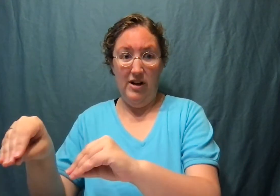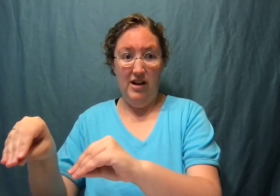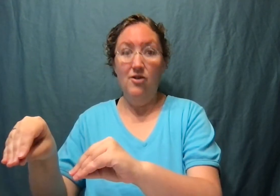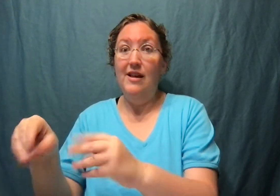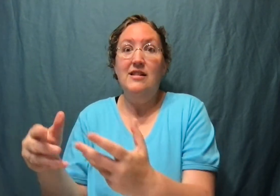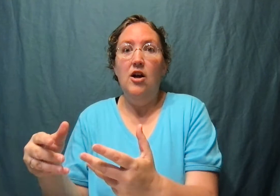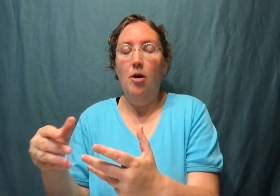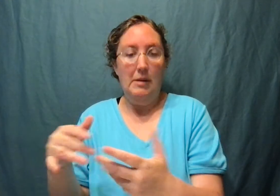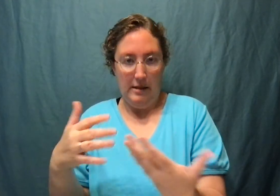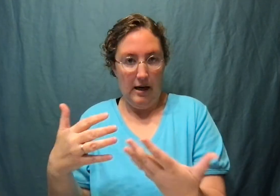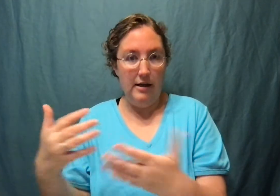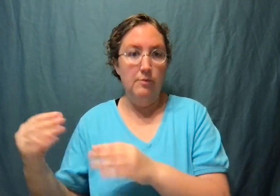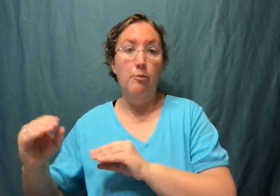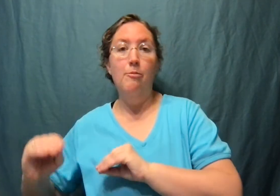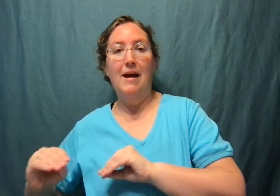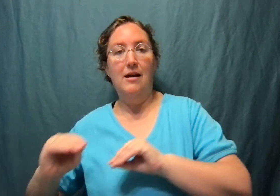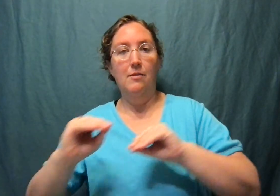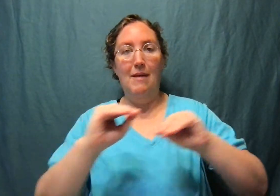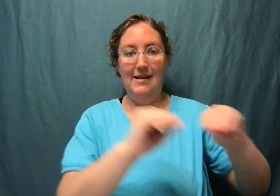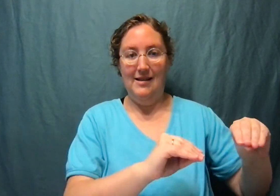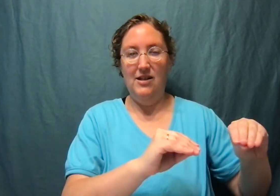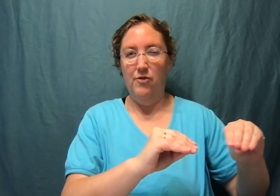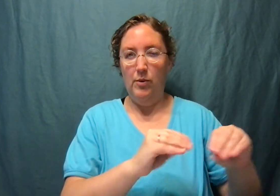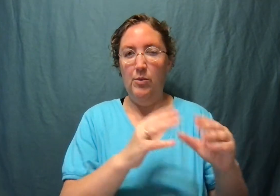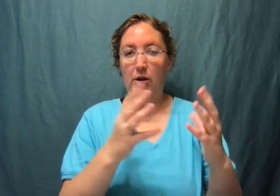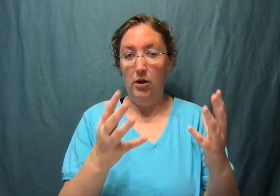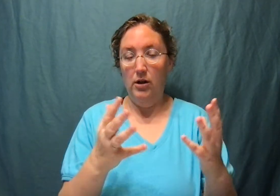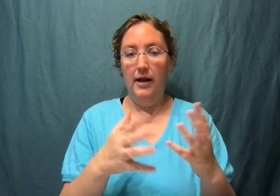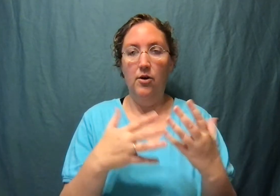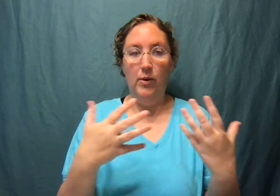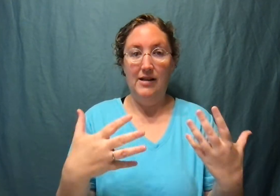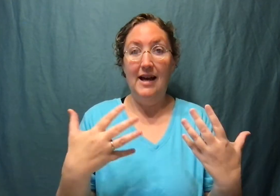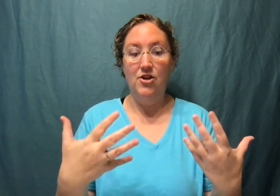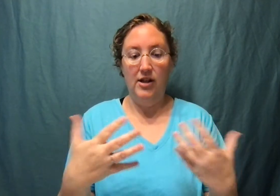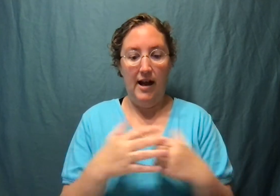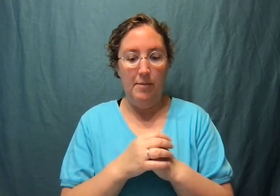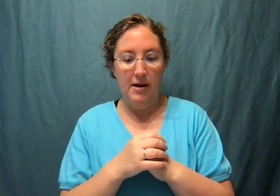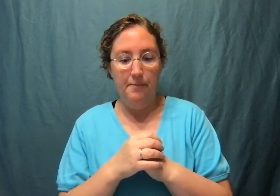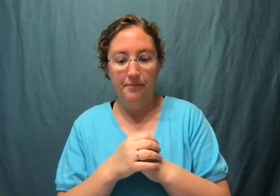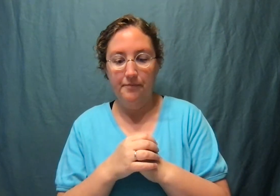here, that's the opposite. I need to make it make sense for what it would look like or what is actually happening.